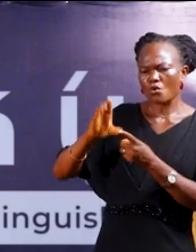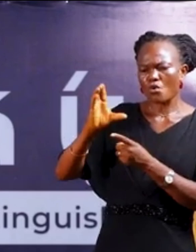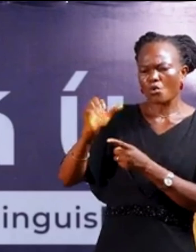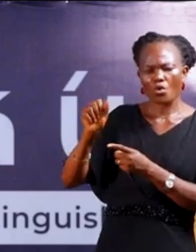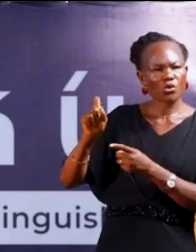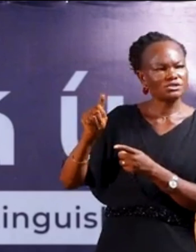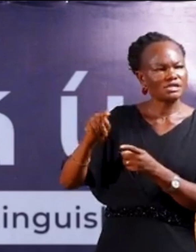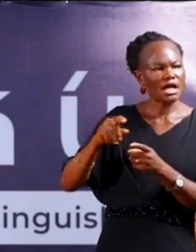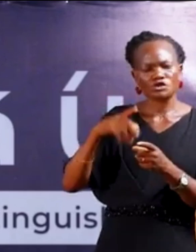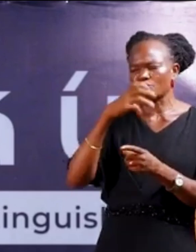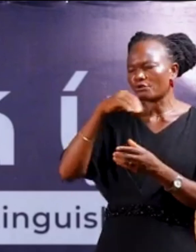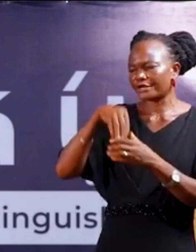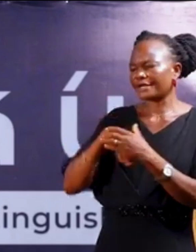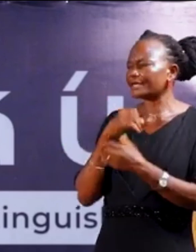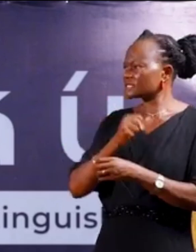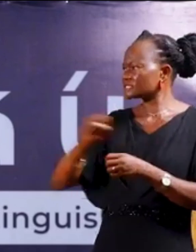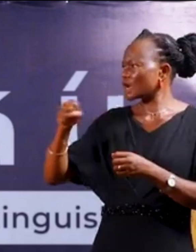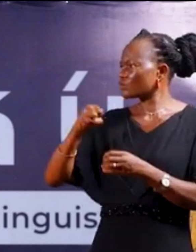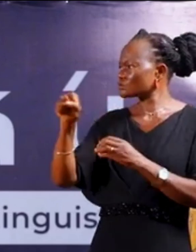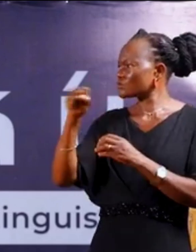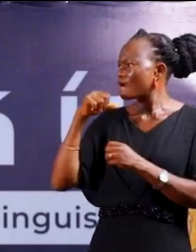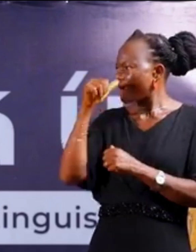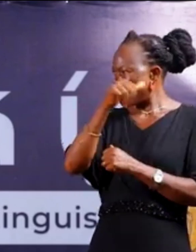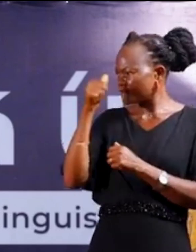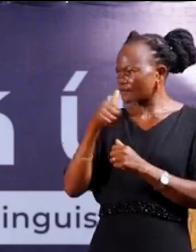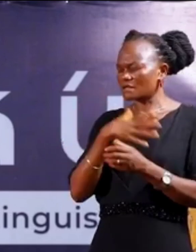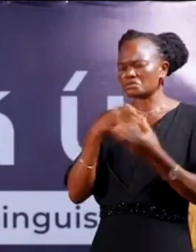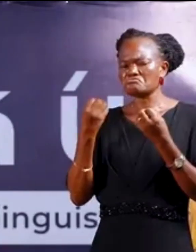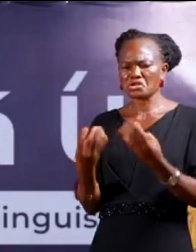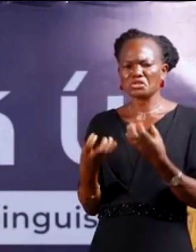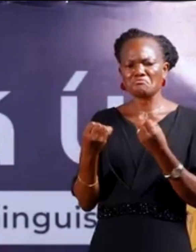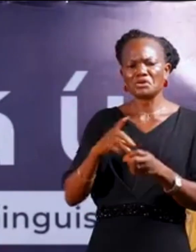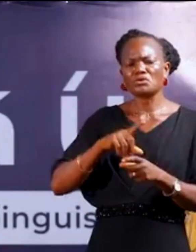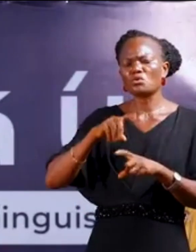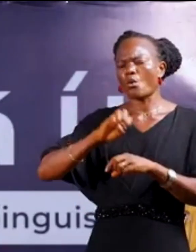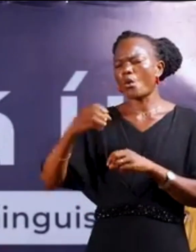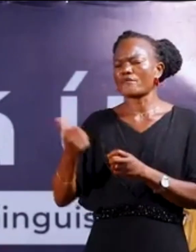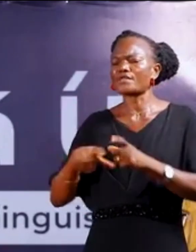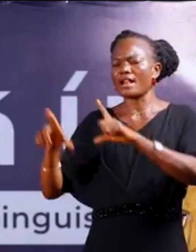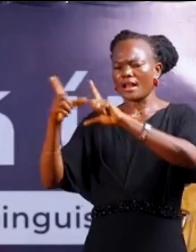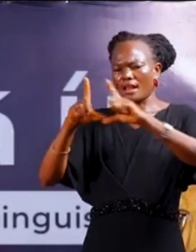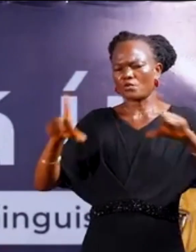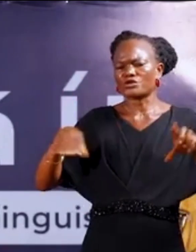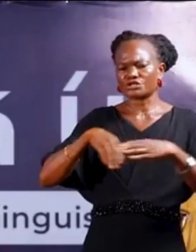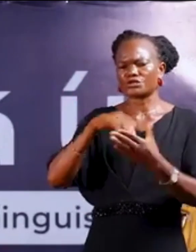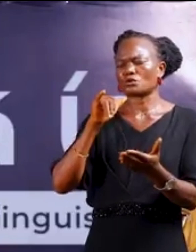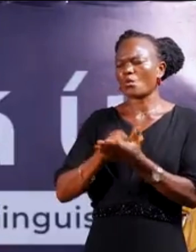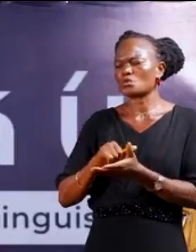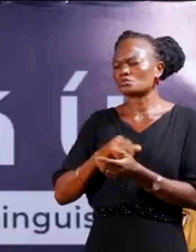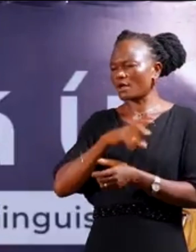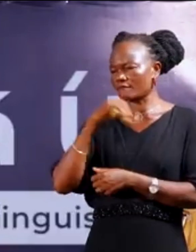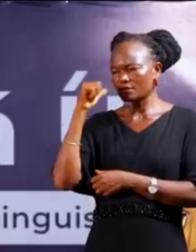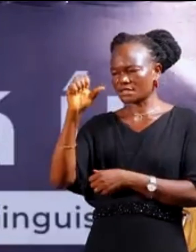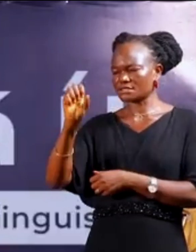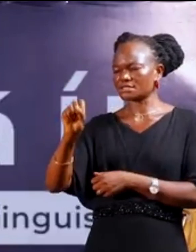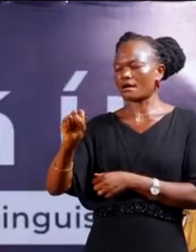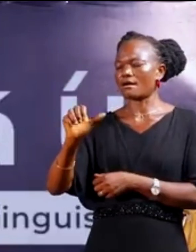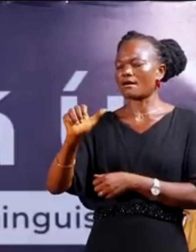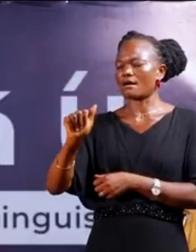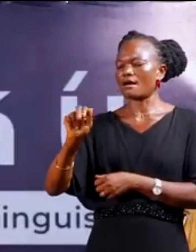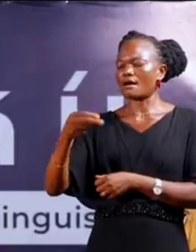Africa, right? How is it related to so many other languages in what is sub-Saharan Africa?